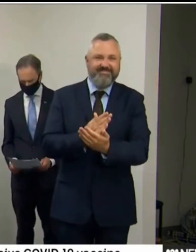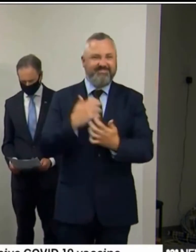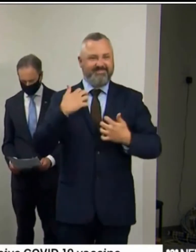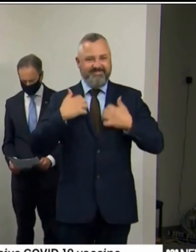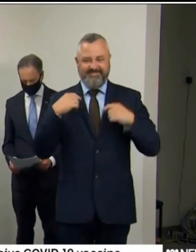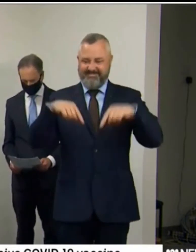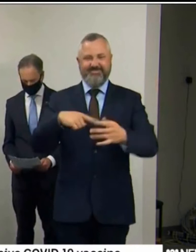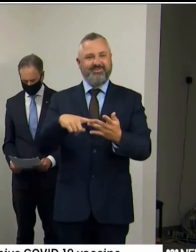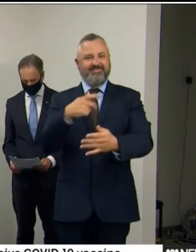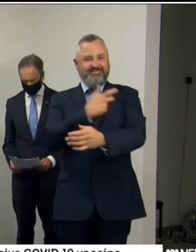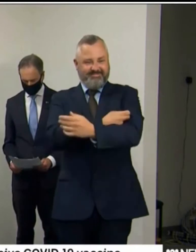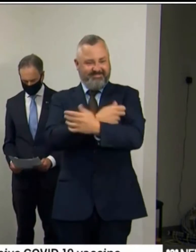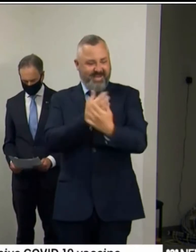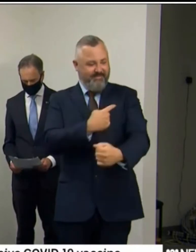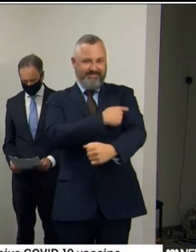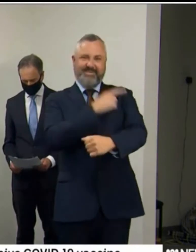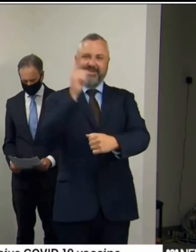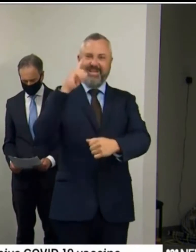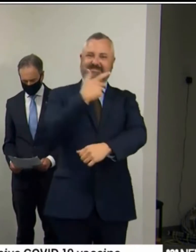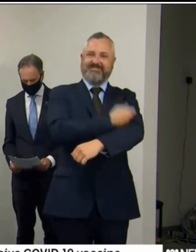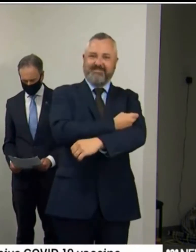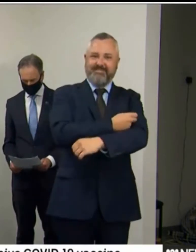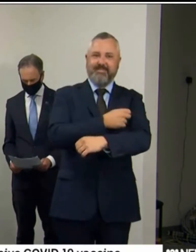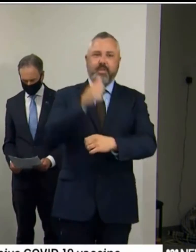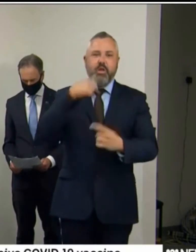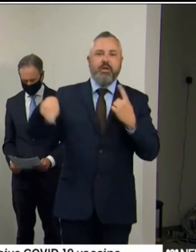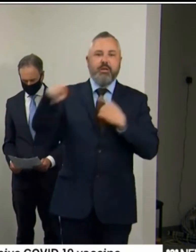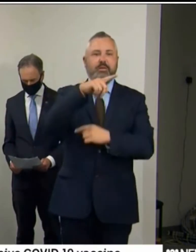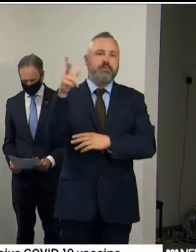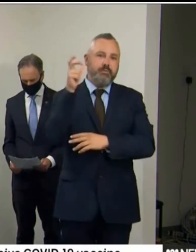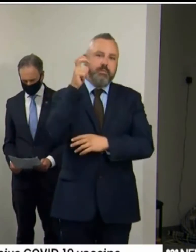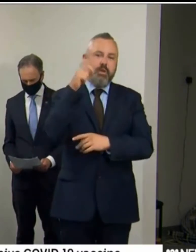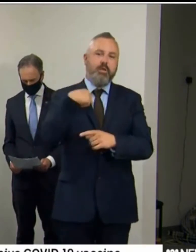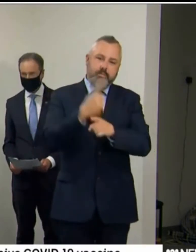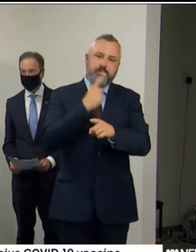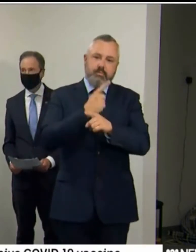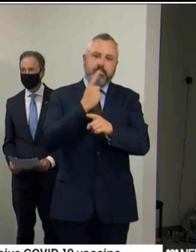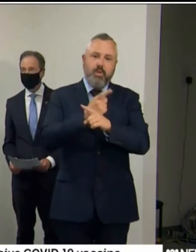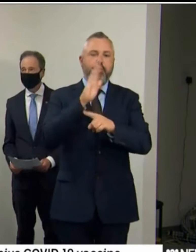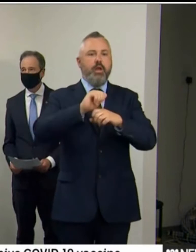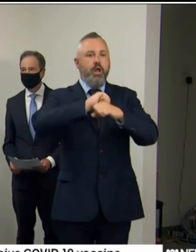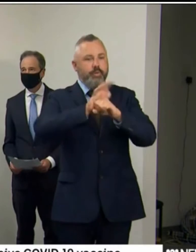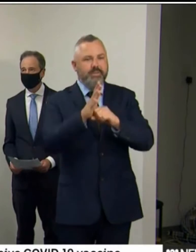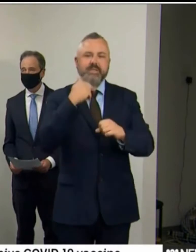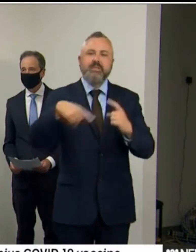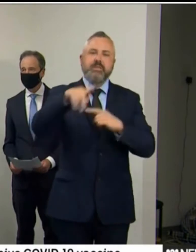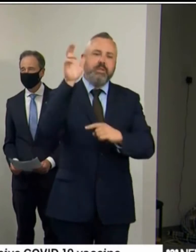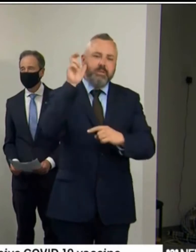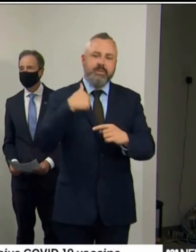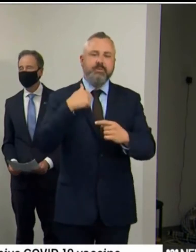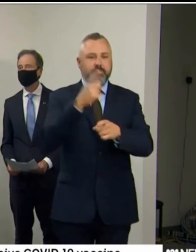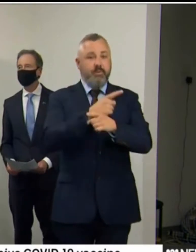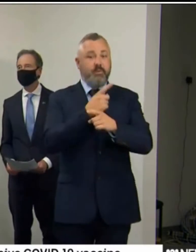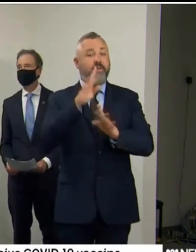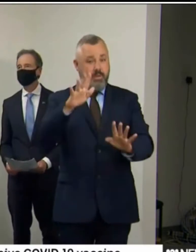vaccine. I know that people listened to me a lot in the early stages of the pandemic, and I want you to listen to me again when I say that I really, really trust